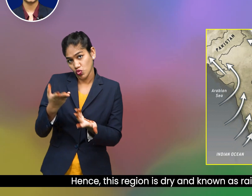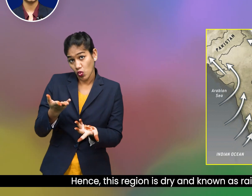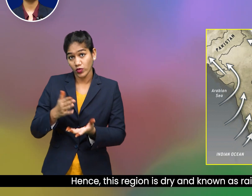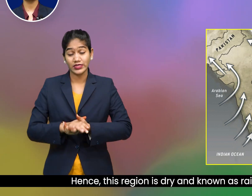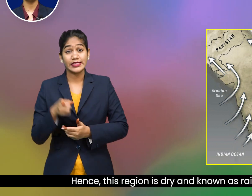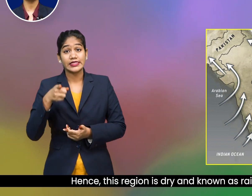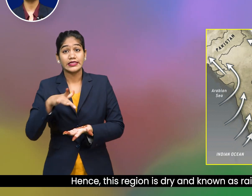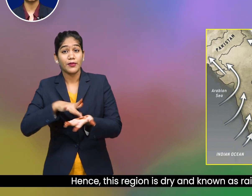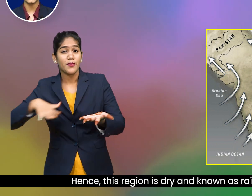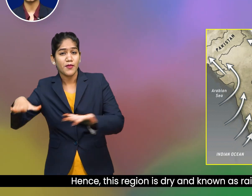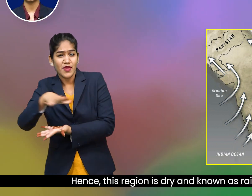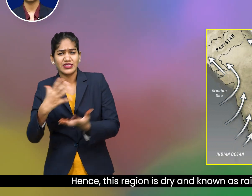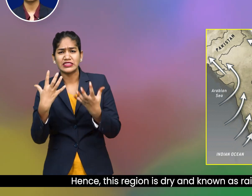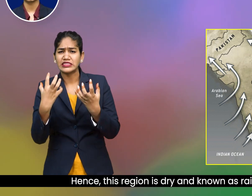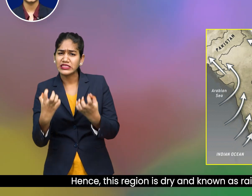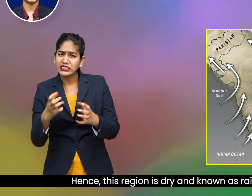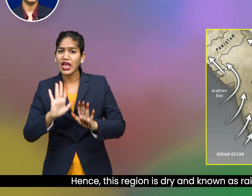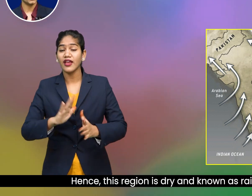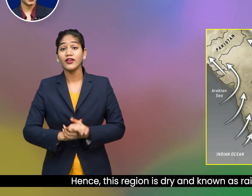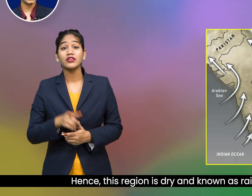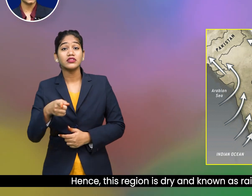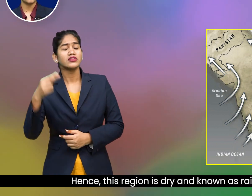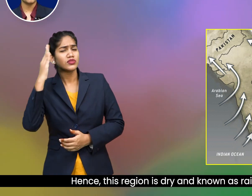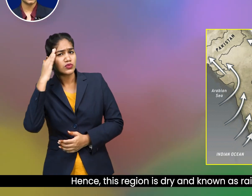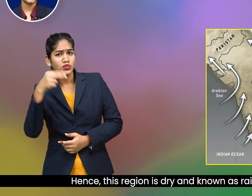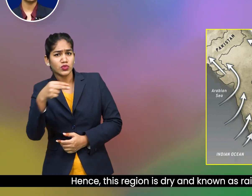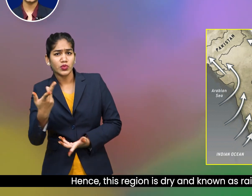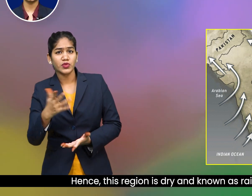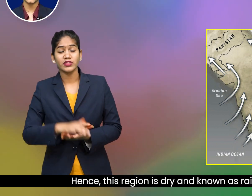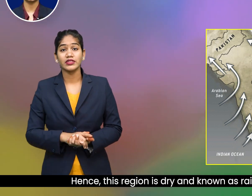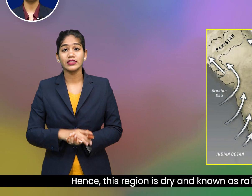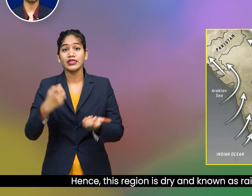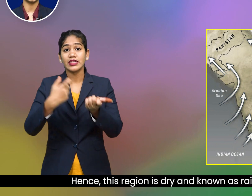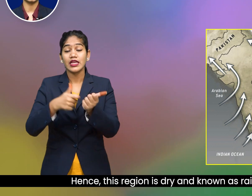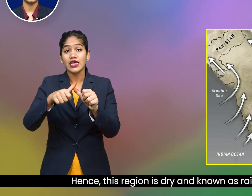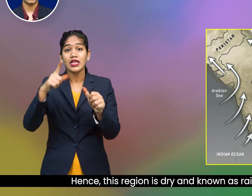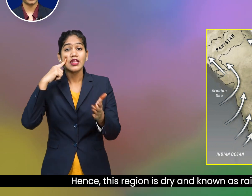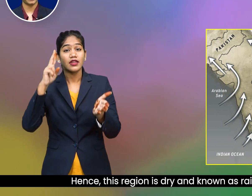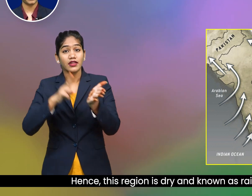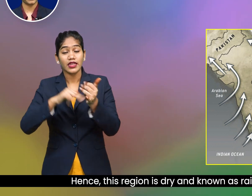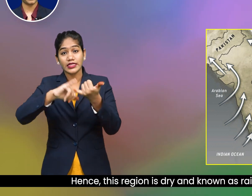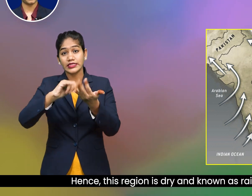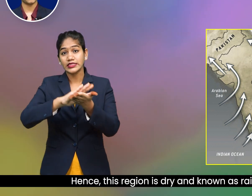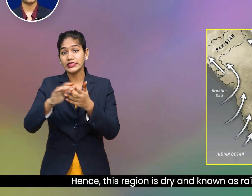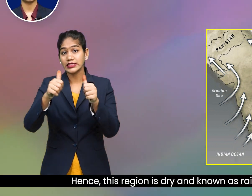Hence, this region is dry and known as rain shadow region.